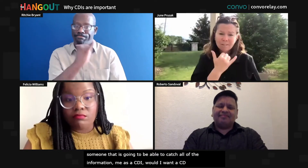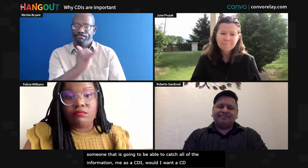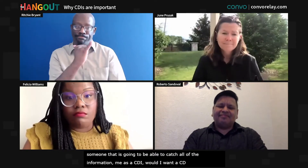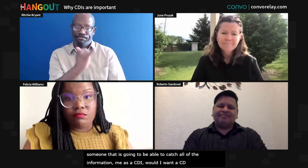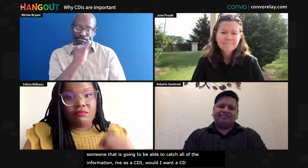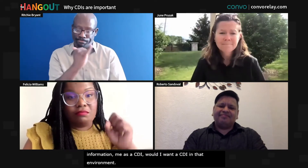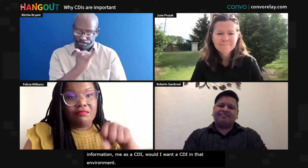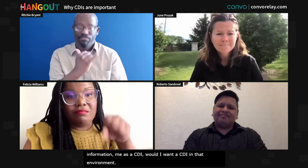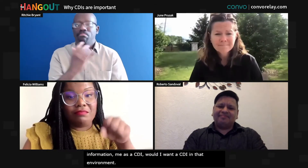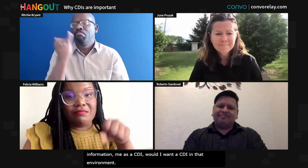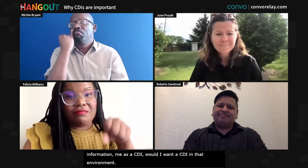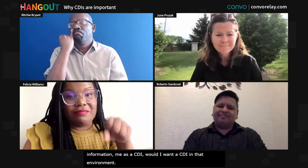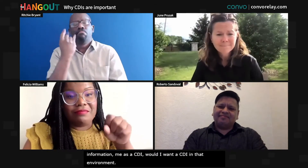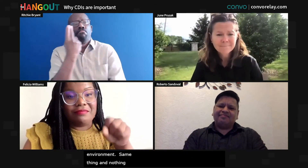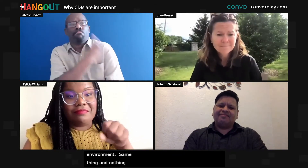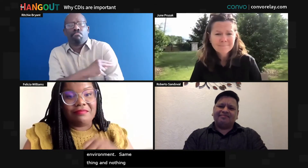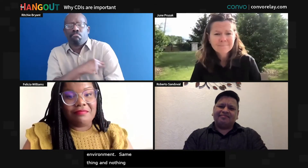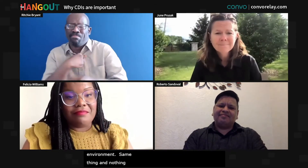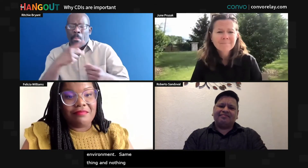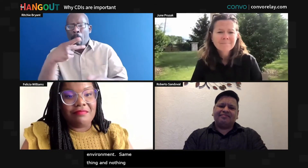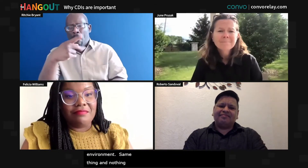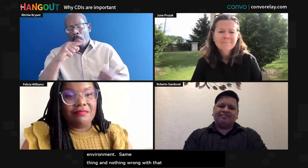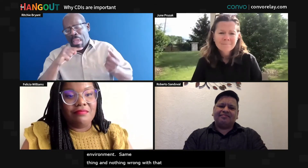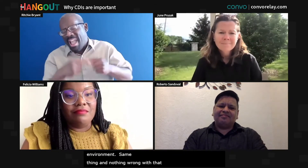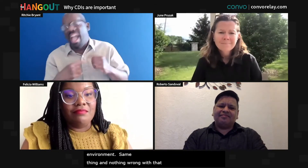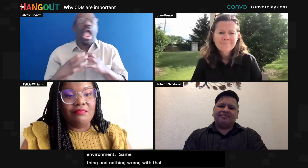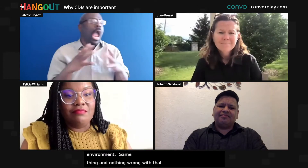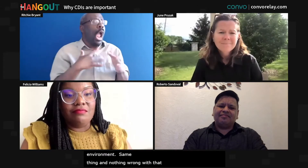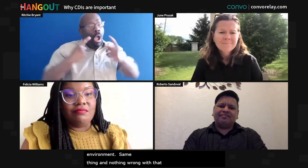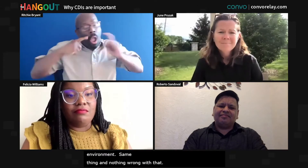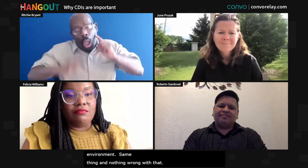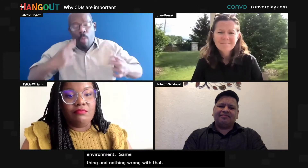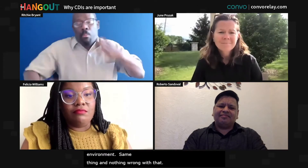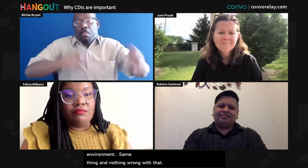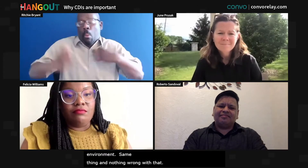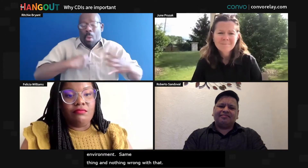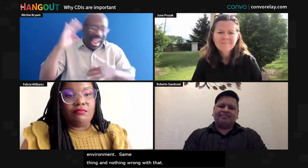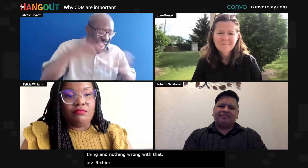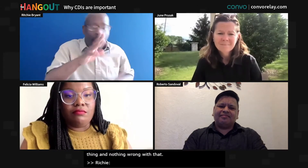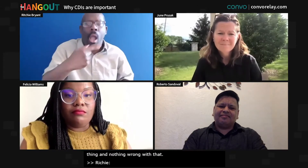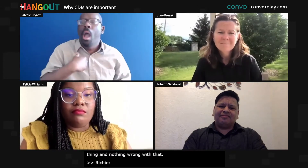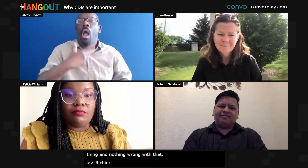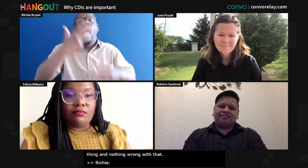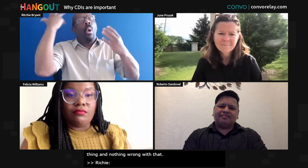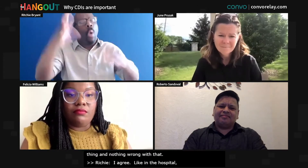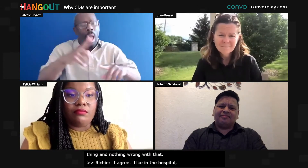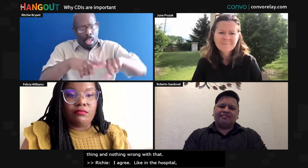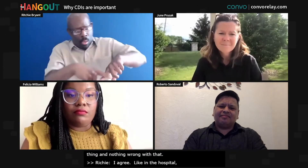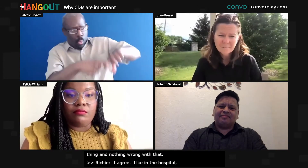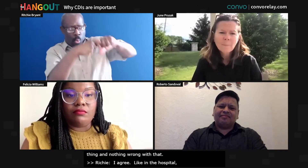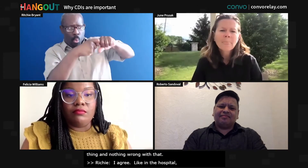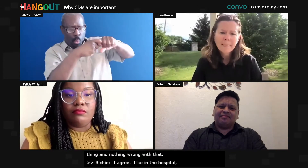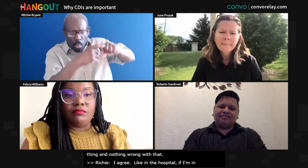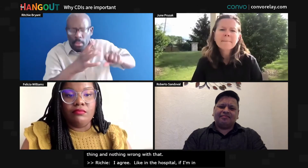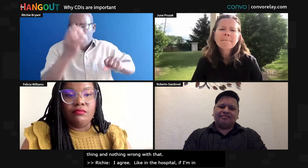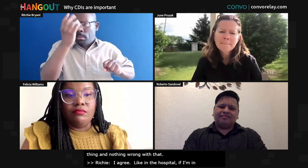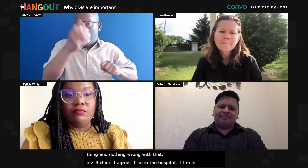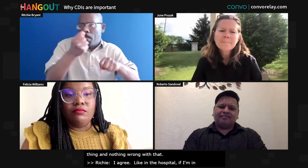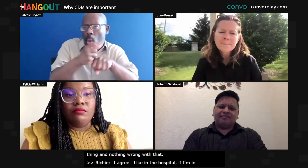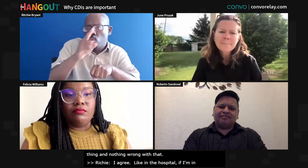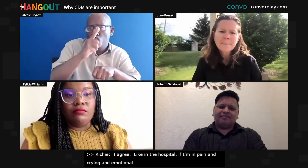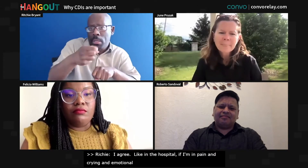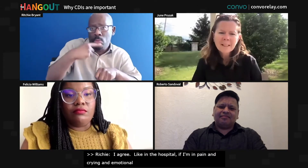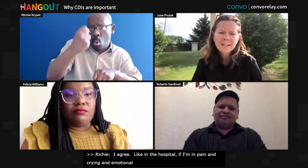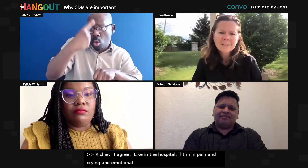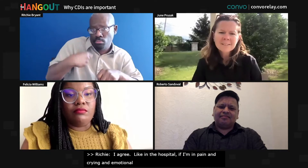that. Richie here. Yeah, I agree. Like in a hospital, if I'm in pain and I'm crying, I'm emotional,